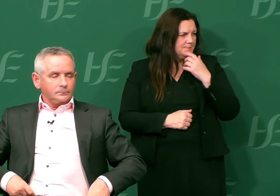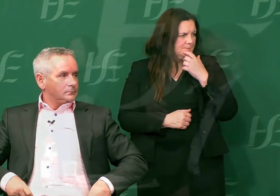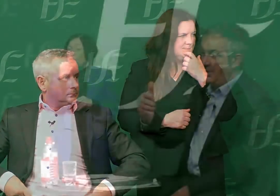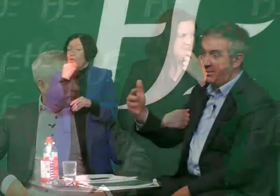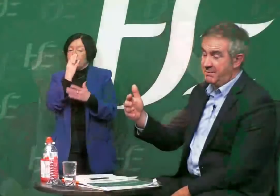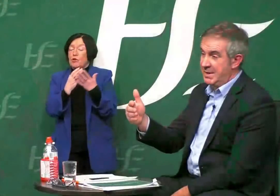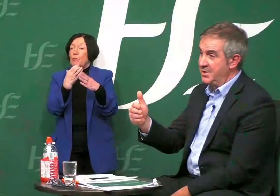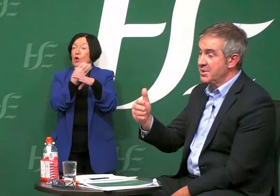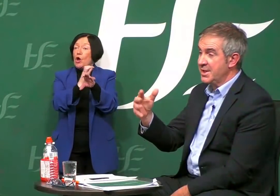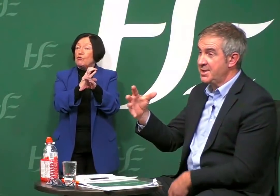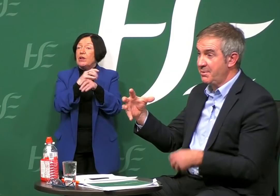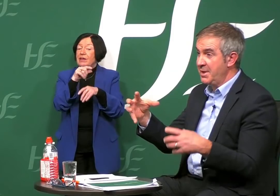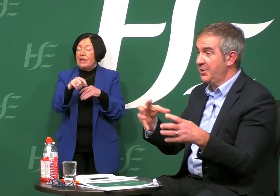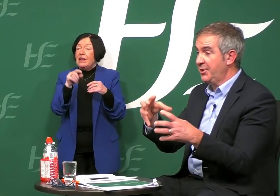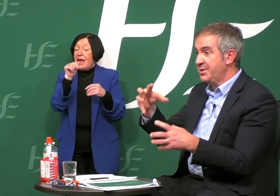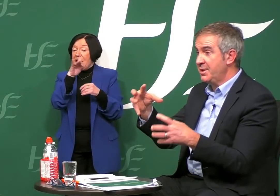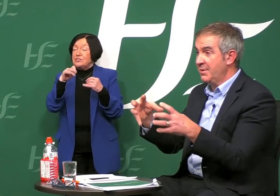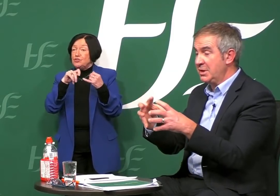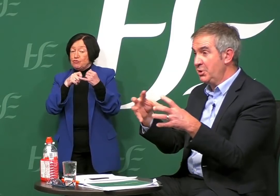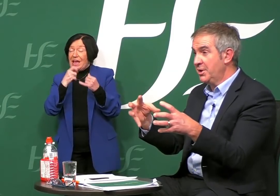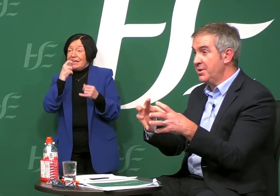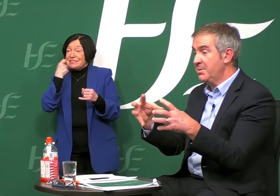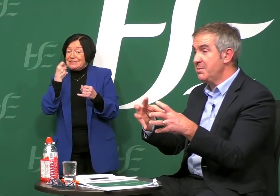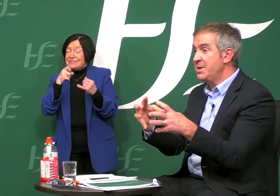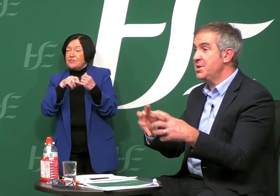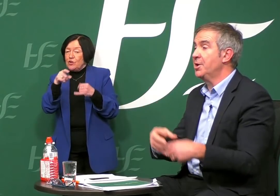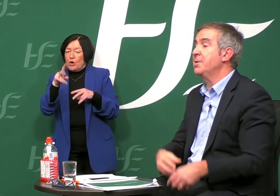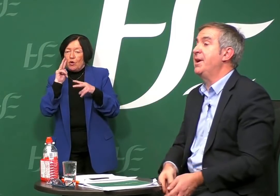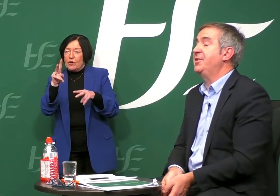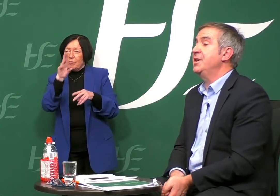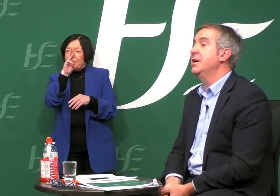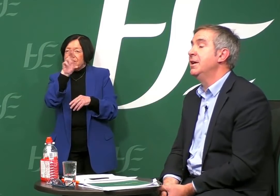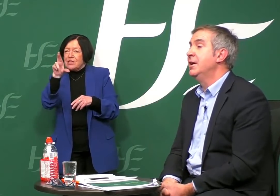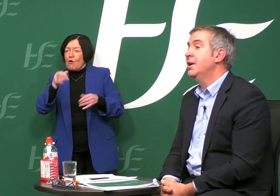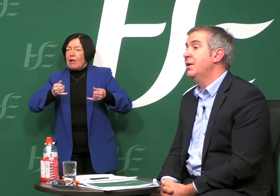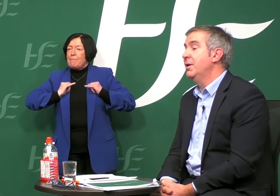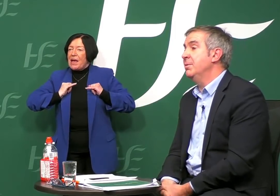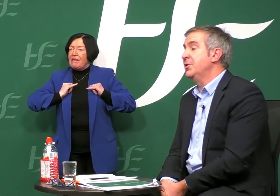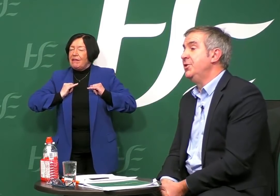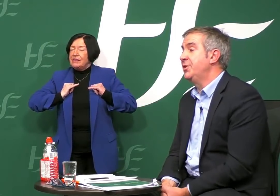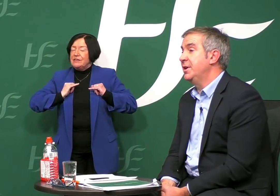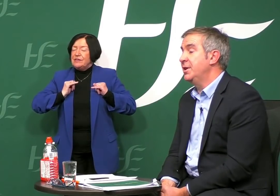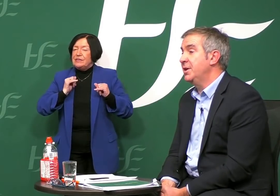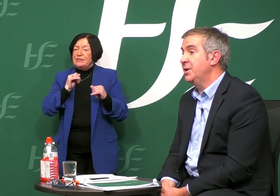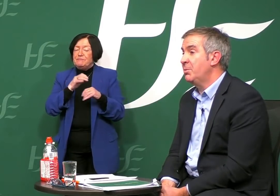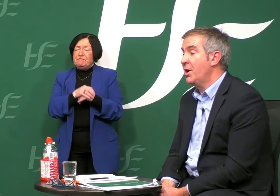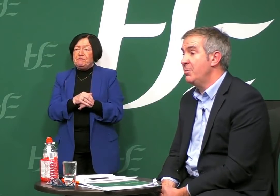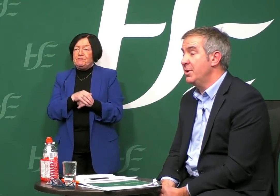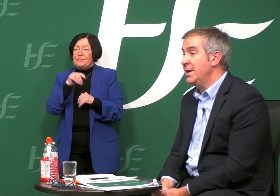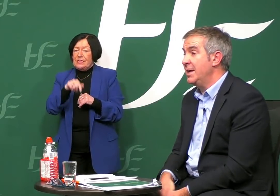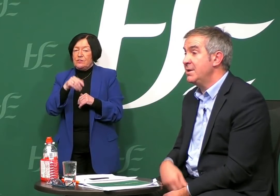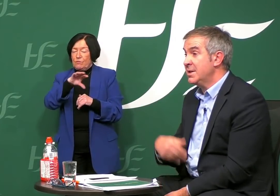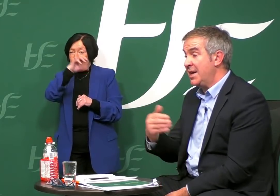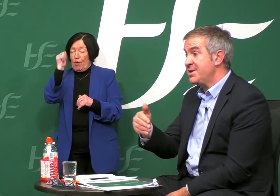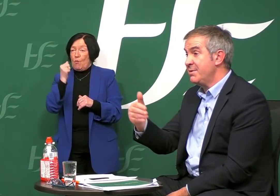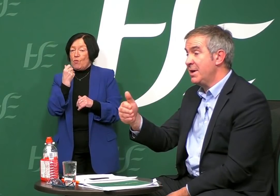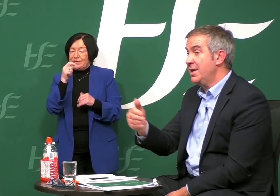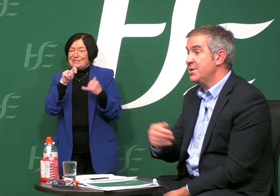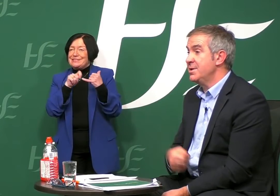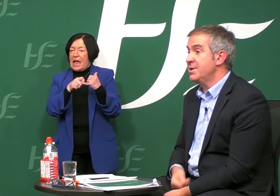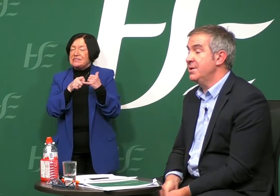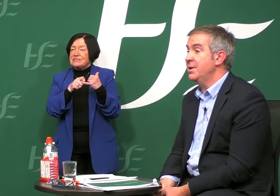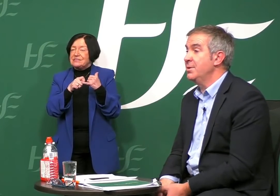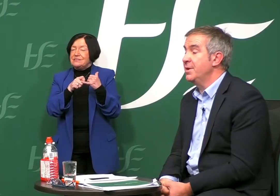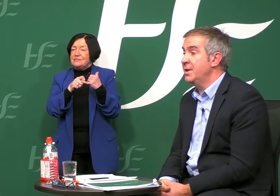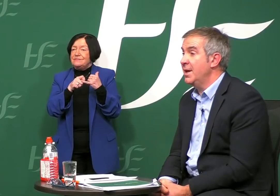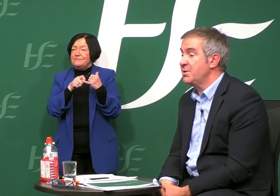use, if the antigen tests they're in there, so you have to look at it in terms of PCR capacity clearly, which is the primary test in